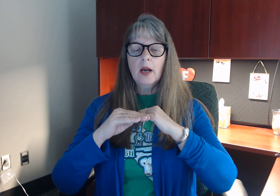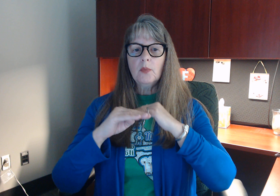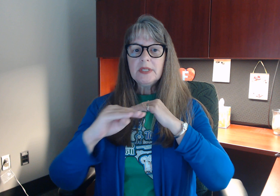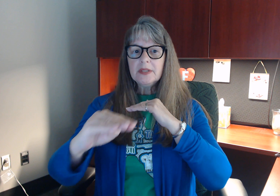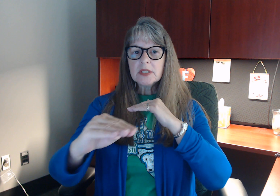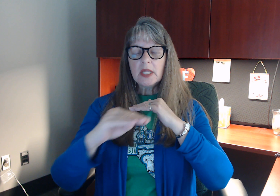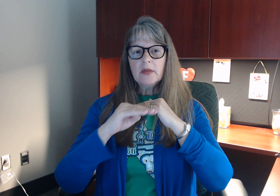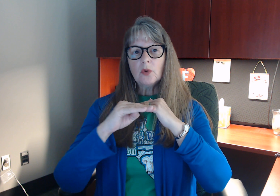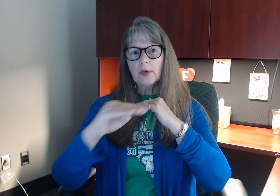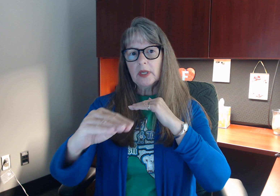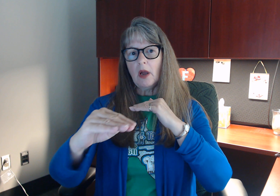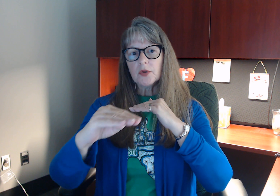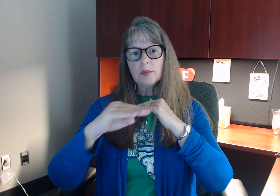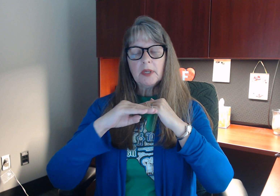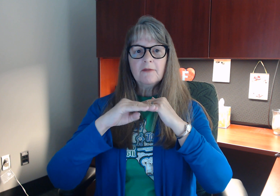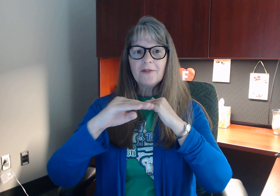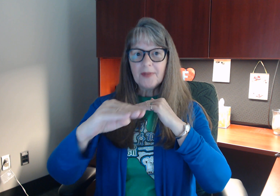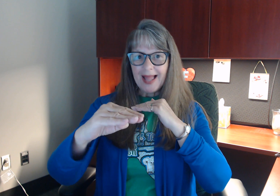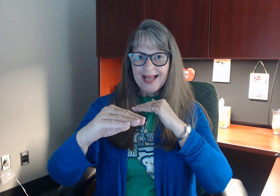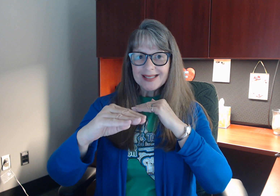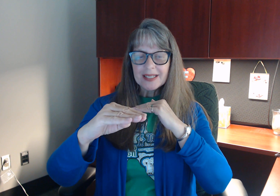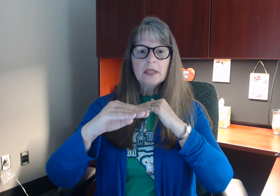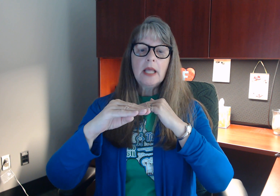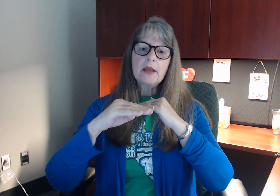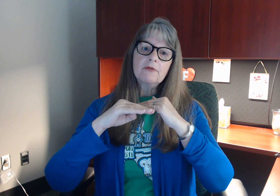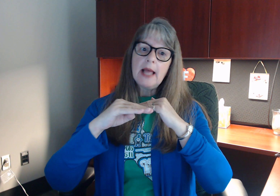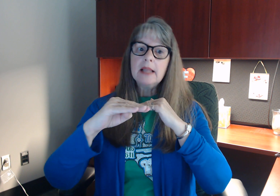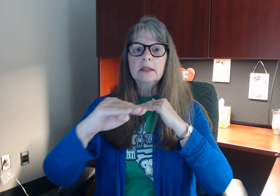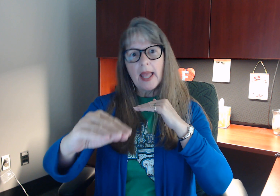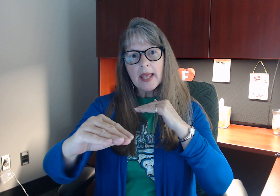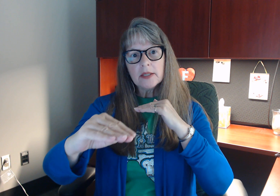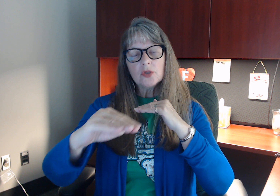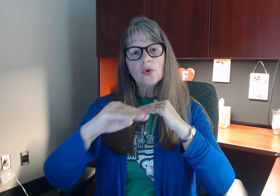this even, or it can also be flat, like flat land, or